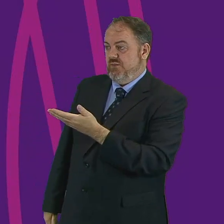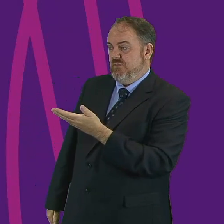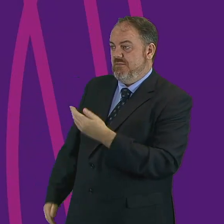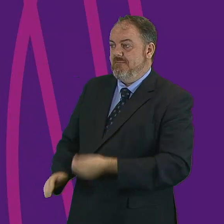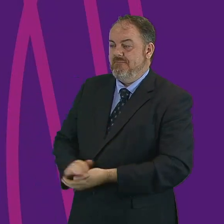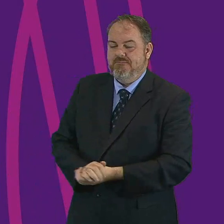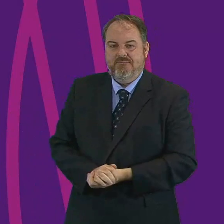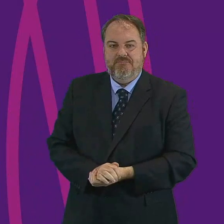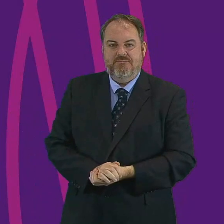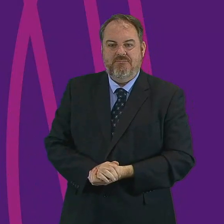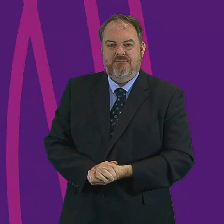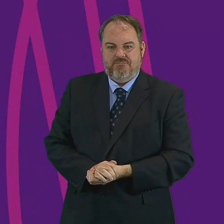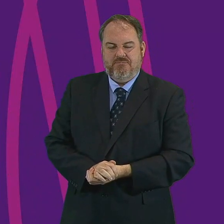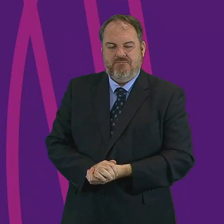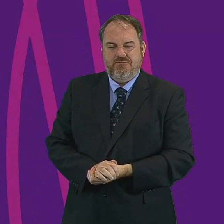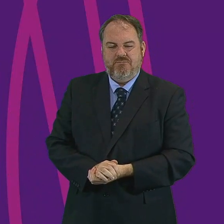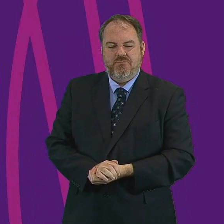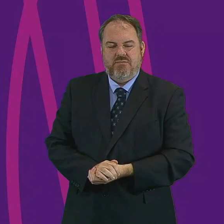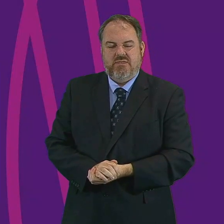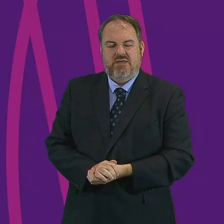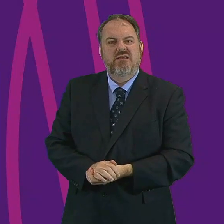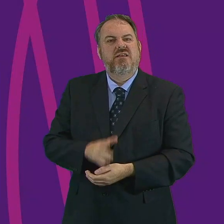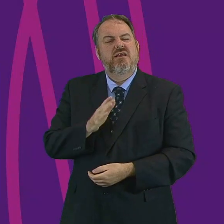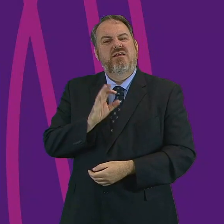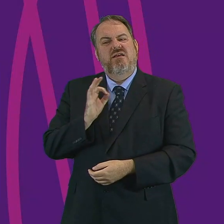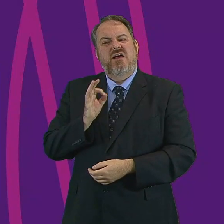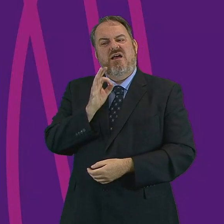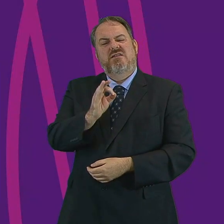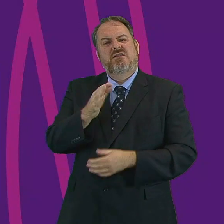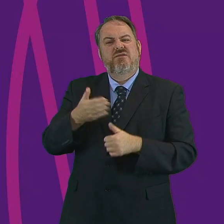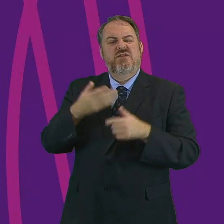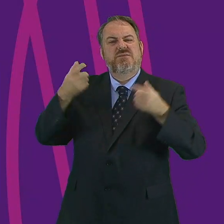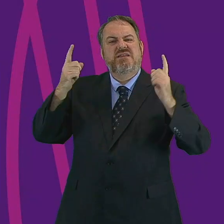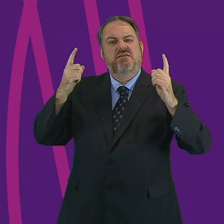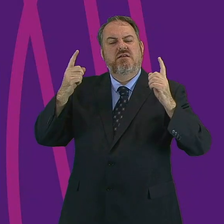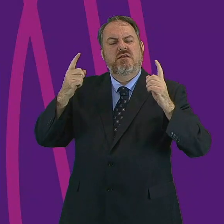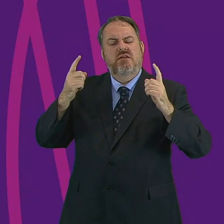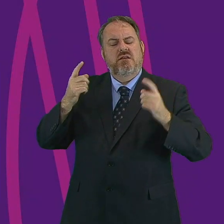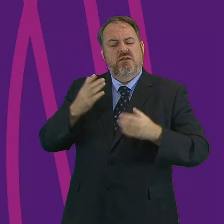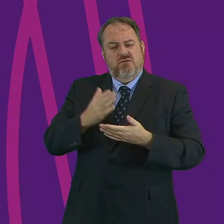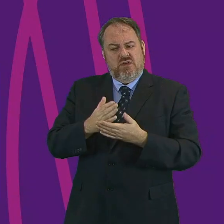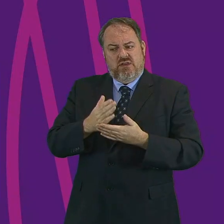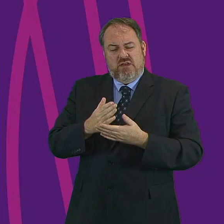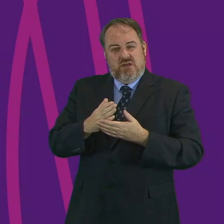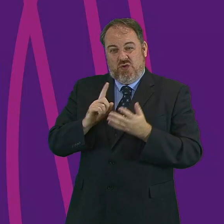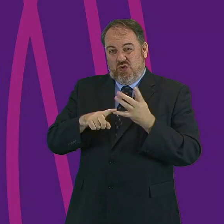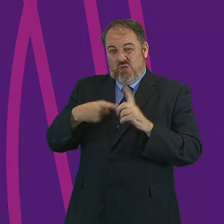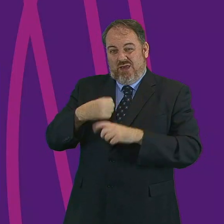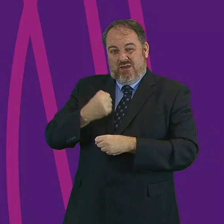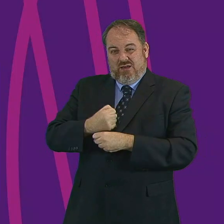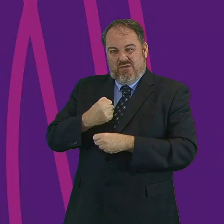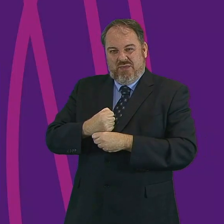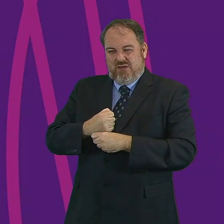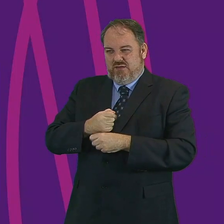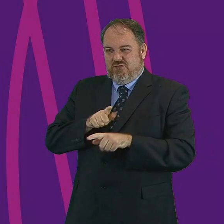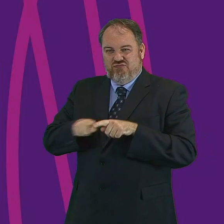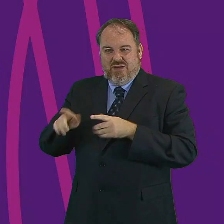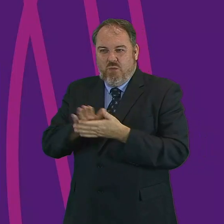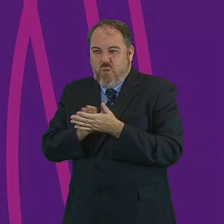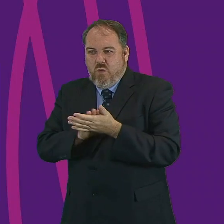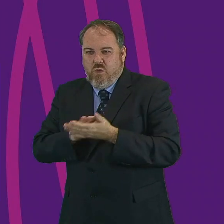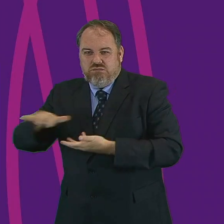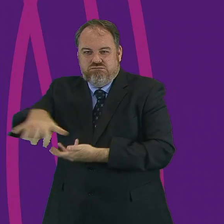not to functions of the Lord Advocate as part of the government. And I think, again, these are distinctions members of this Parliament, particularly those with